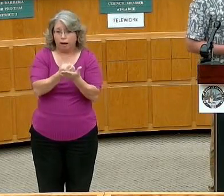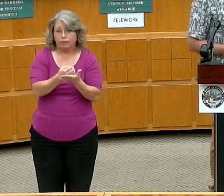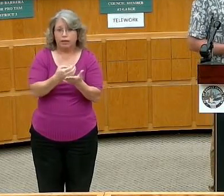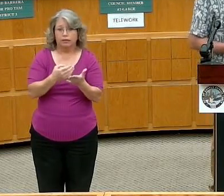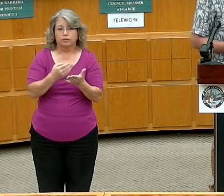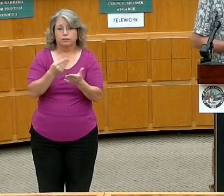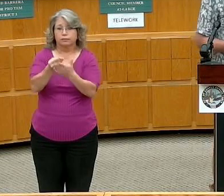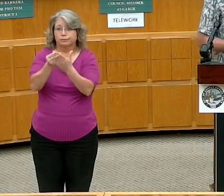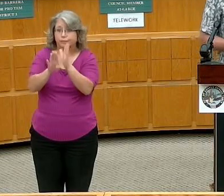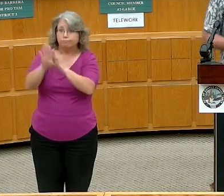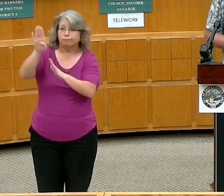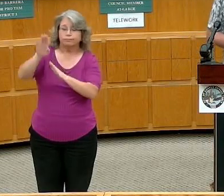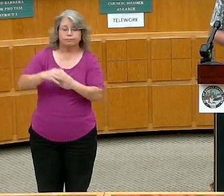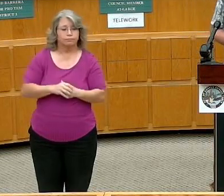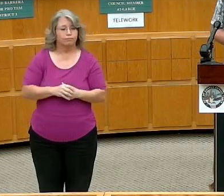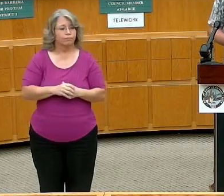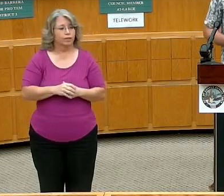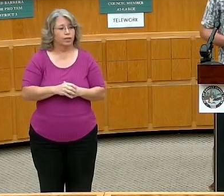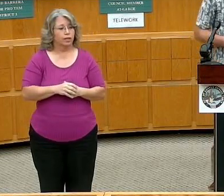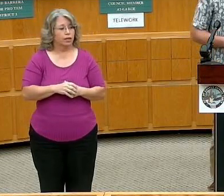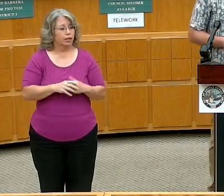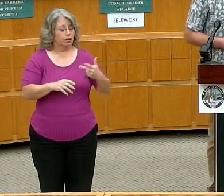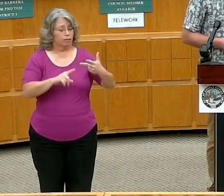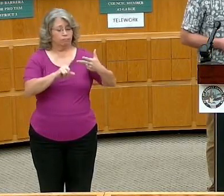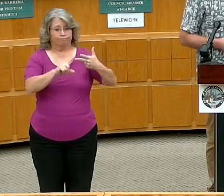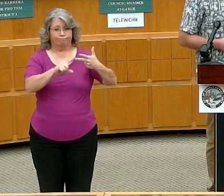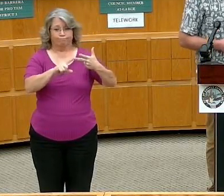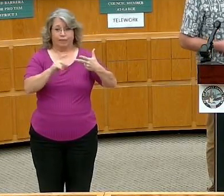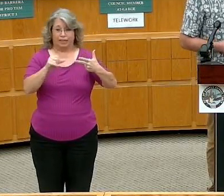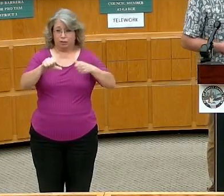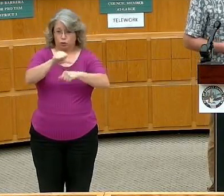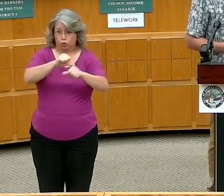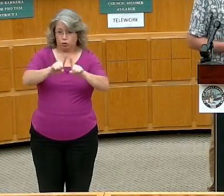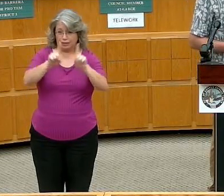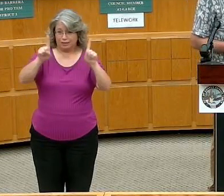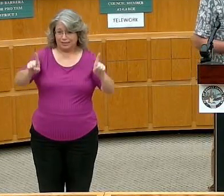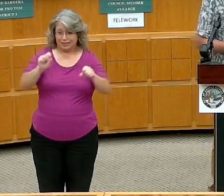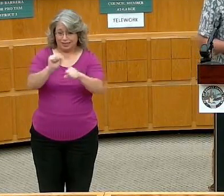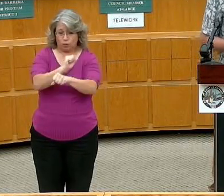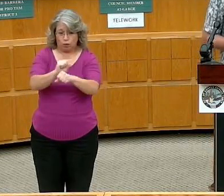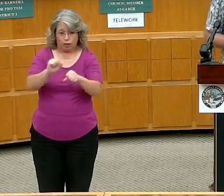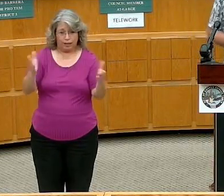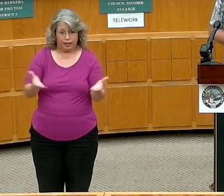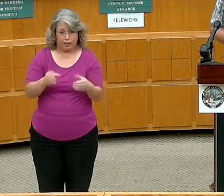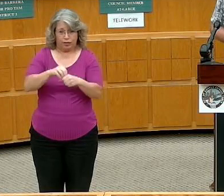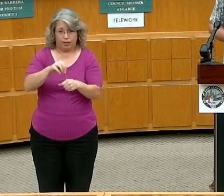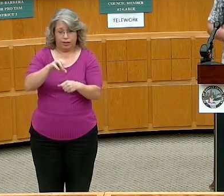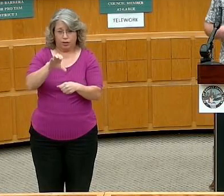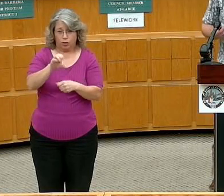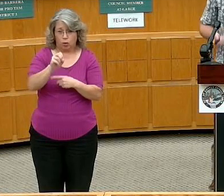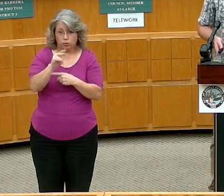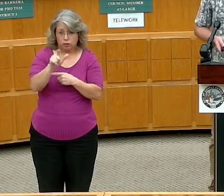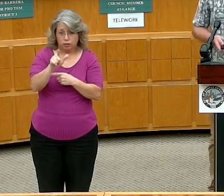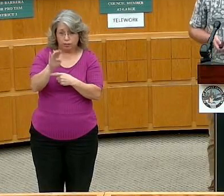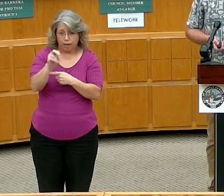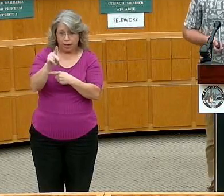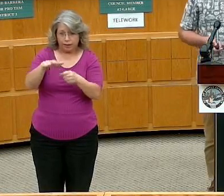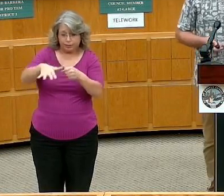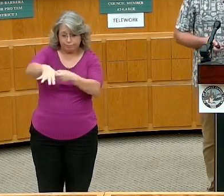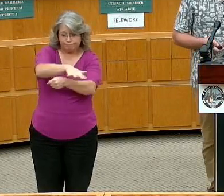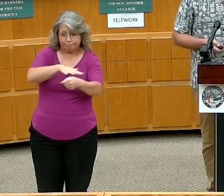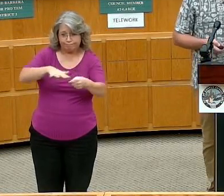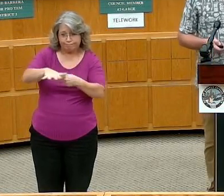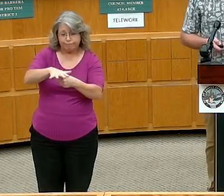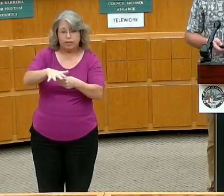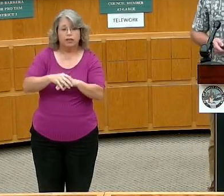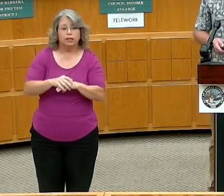is social distancing working in the Coastal Bend? And 4, what would happen if people ignored the social